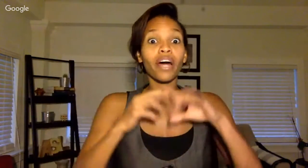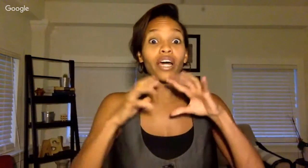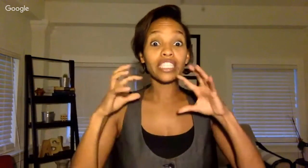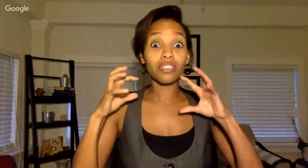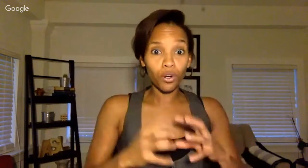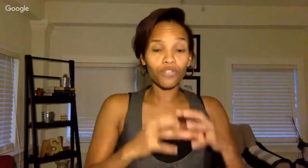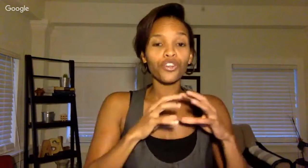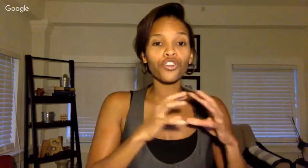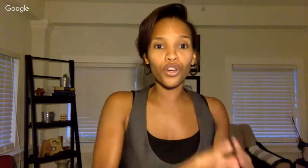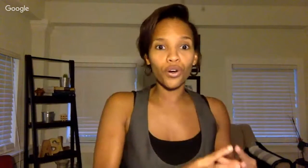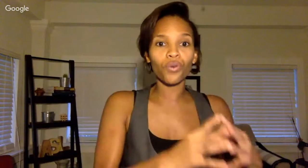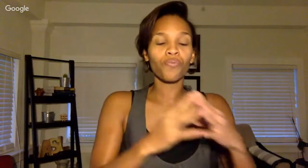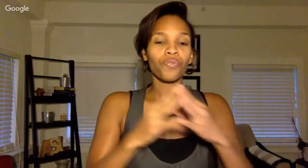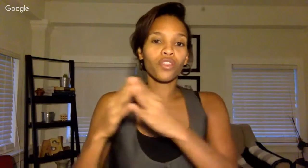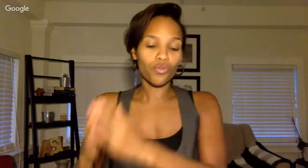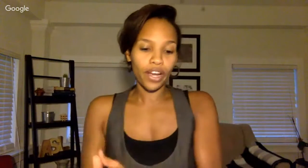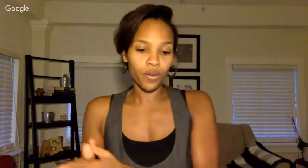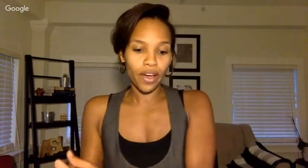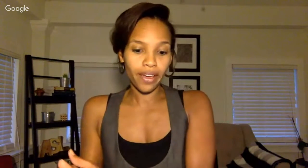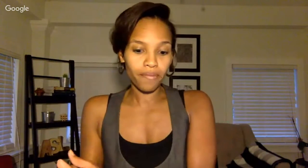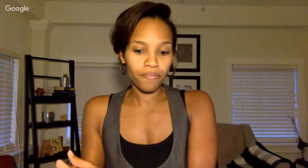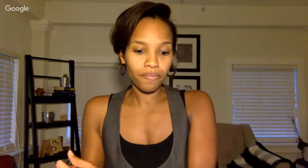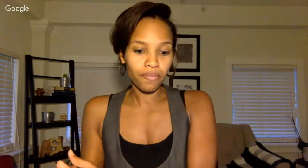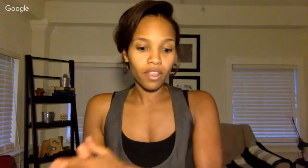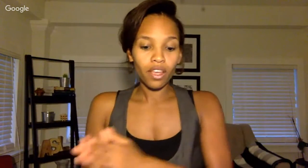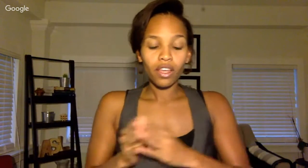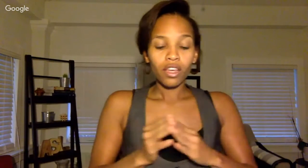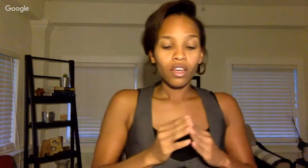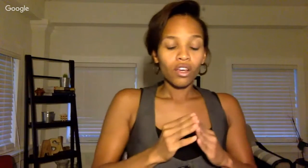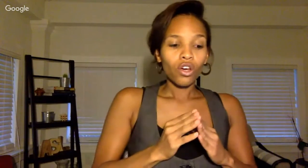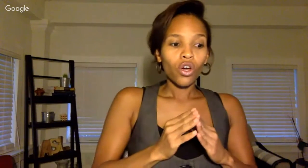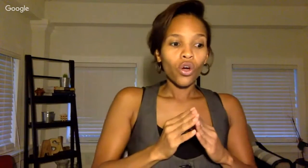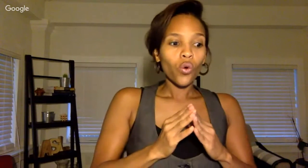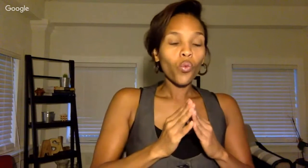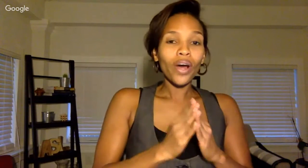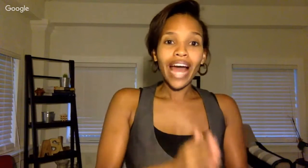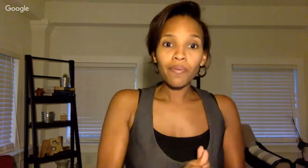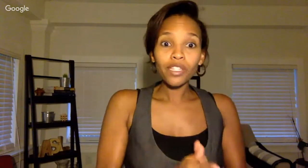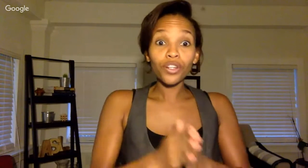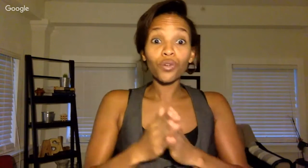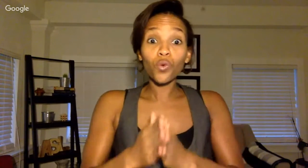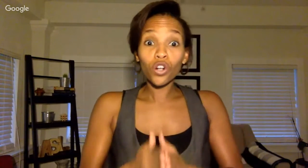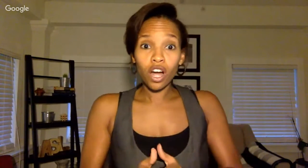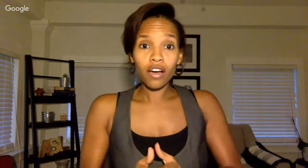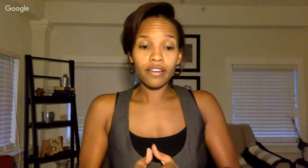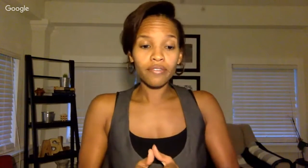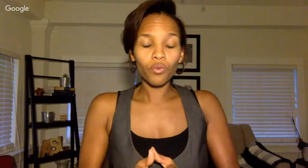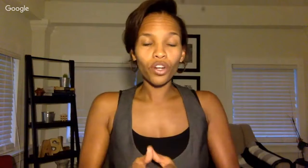it's important for you to know the right way. What happens when you work on, when you